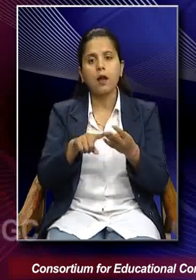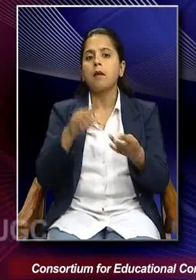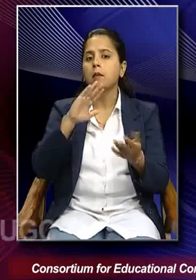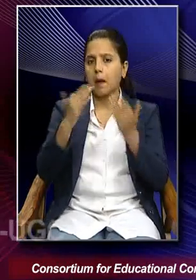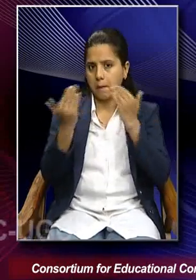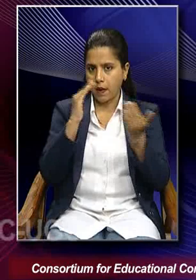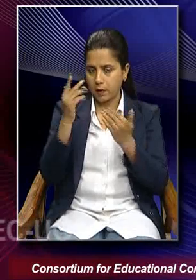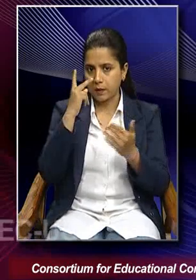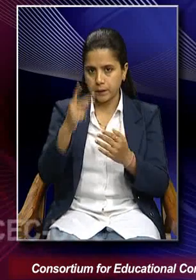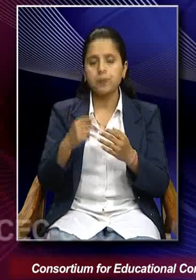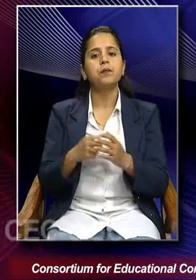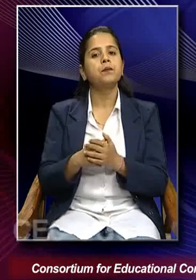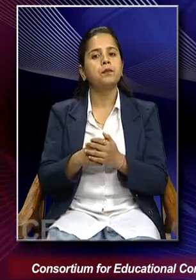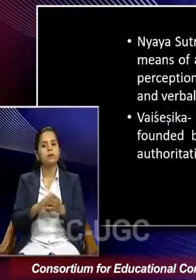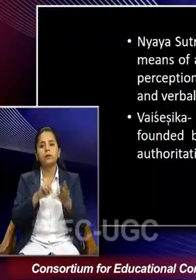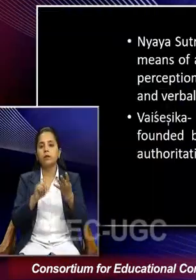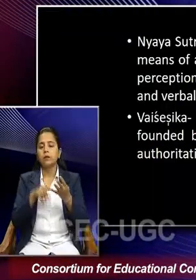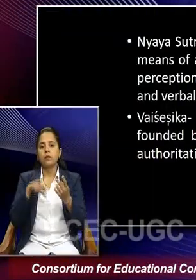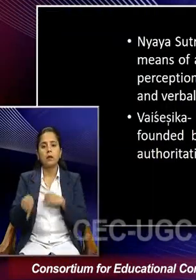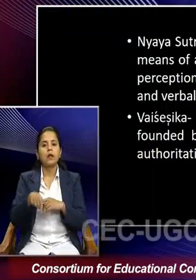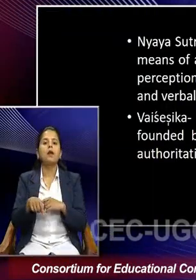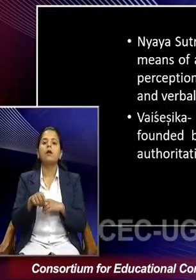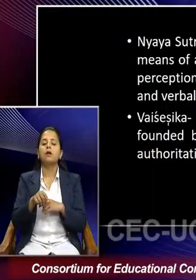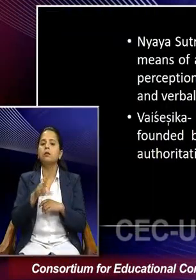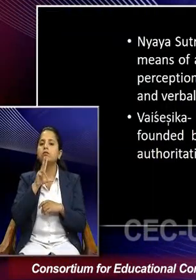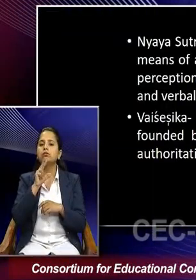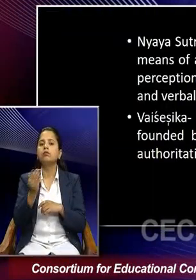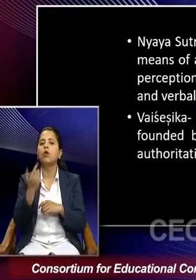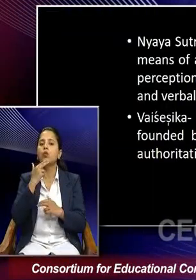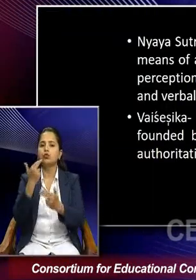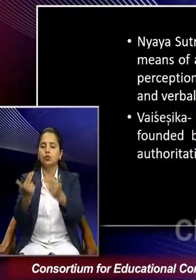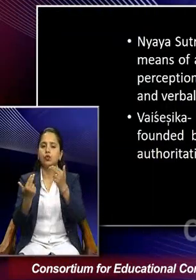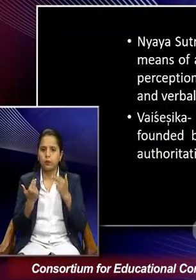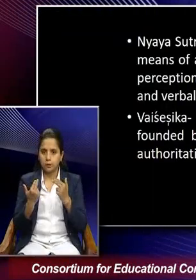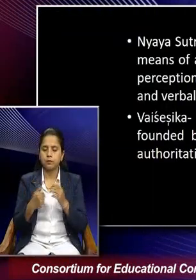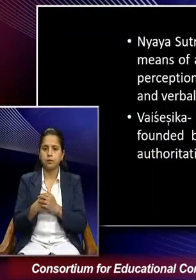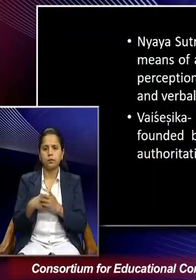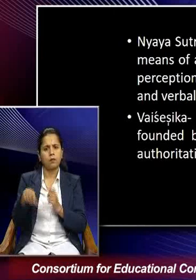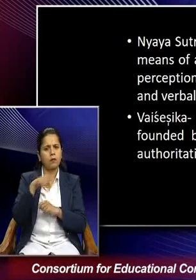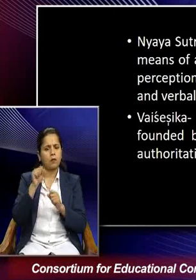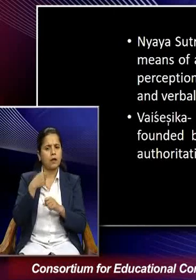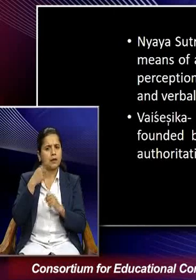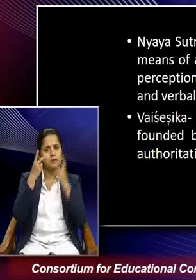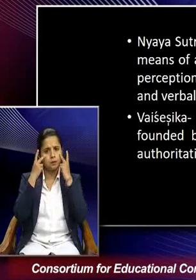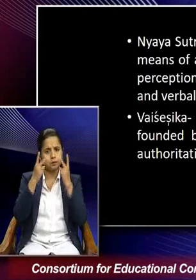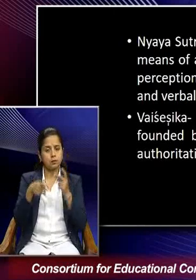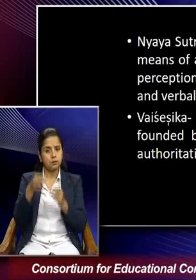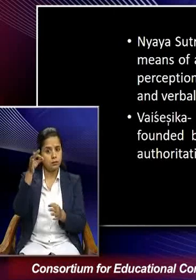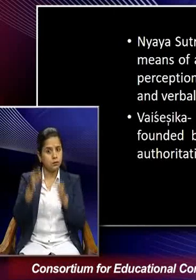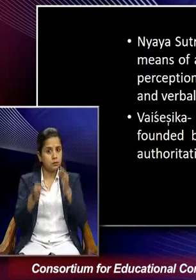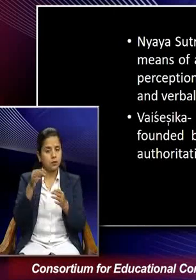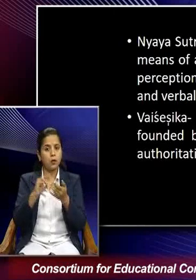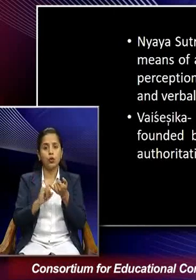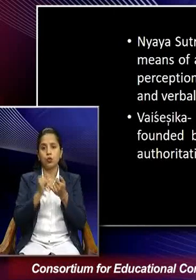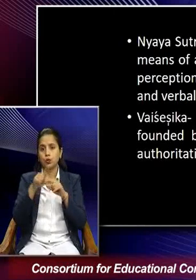comparison, and verbal testimony. So, we can see that Nyaya Sutra